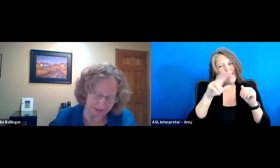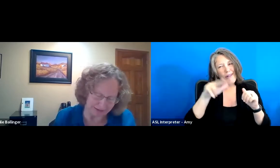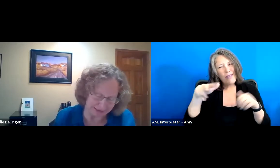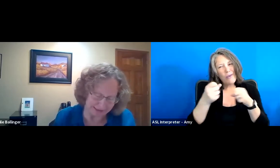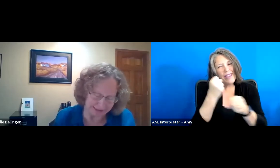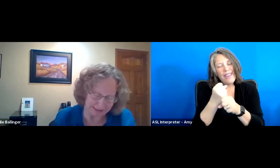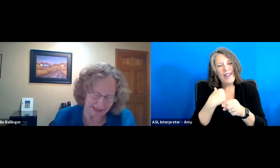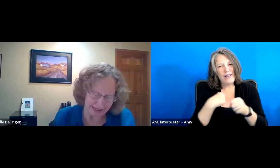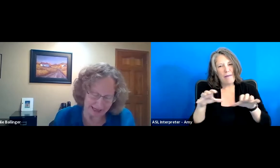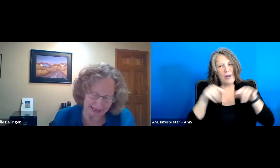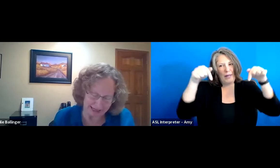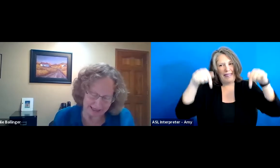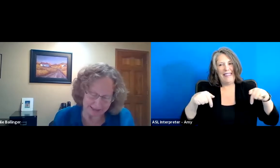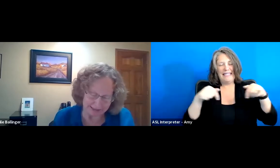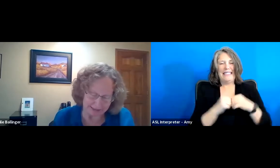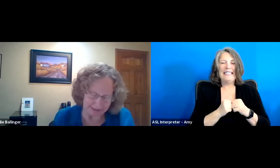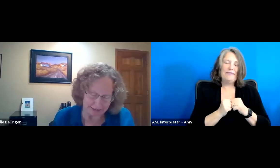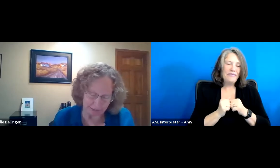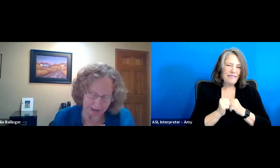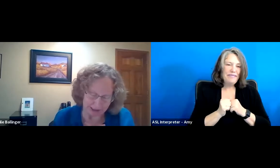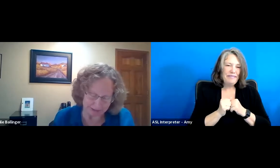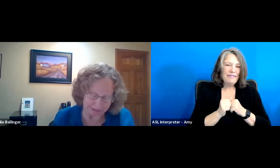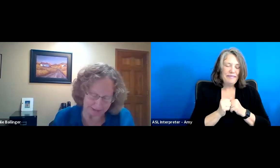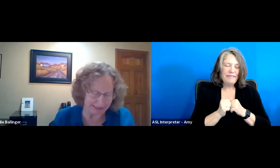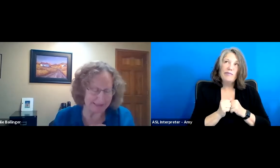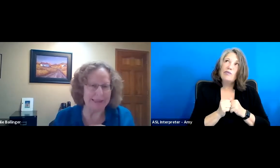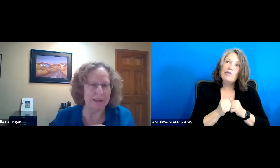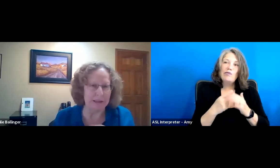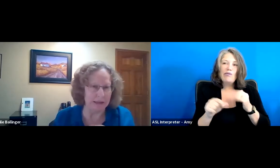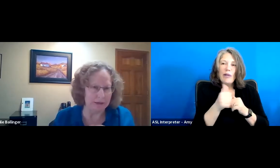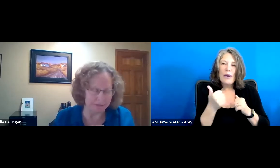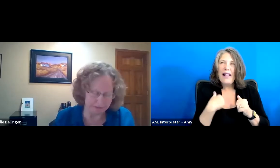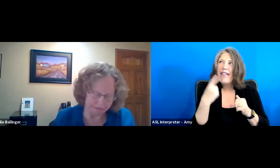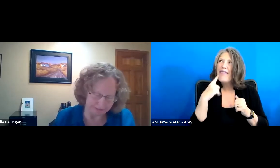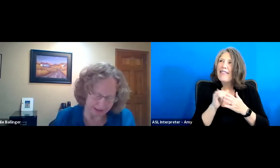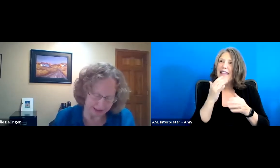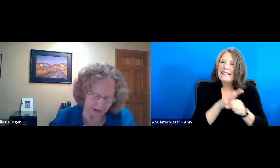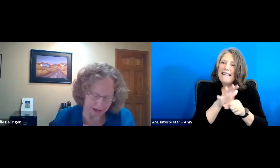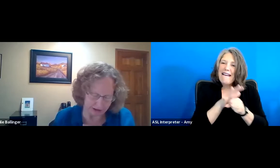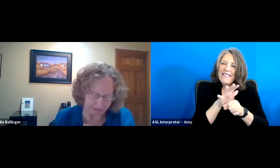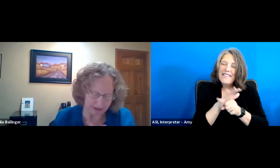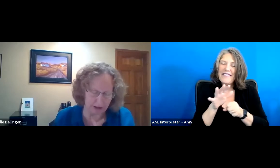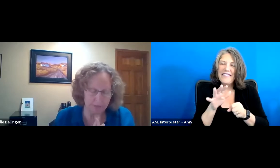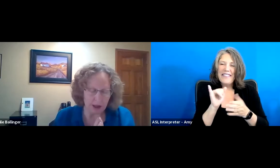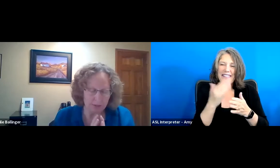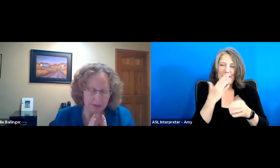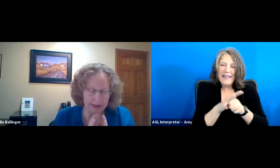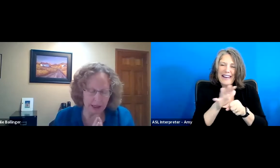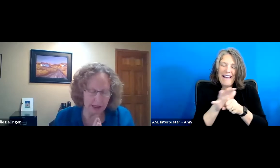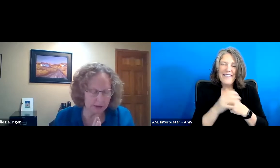been doing this. And what else? I think that's good enough. That's good enough.